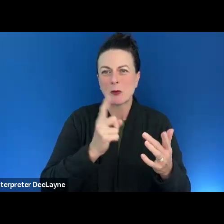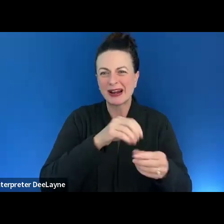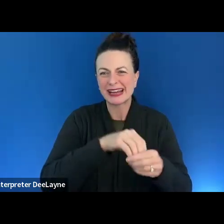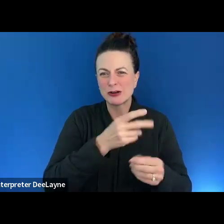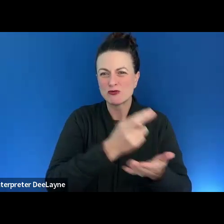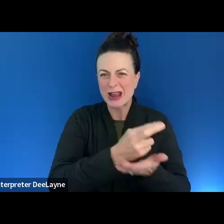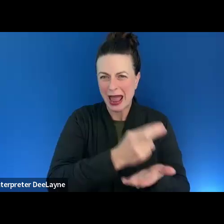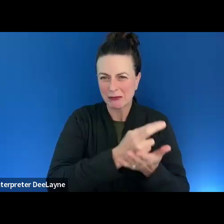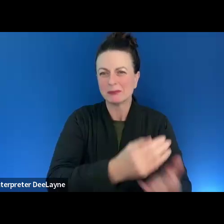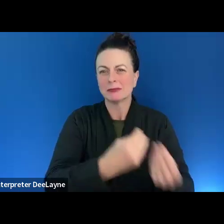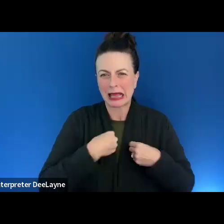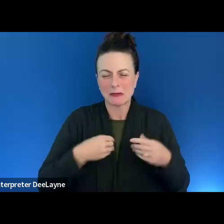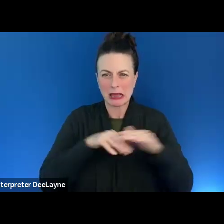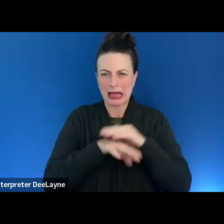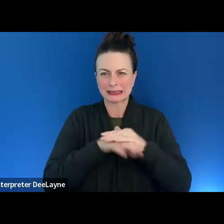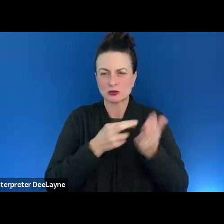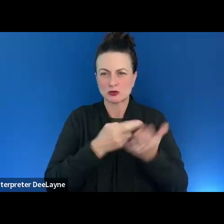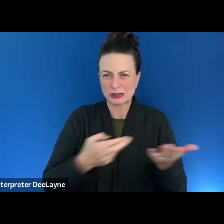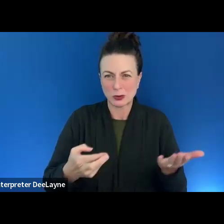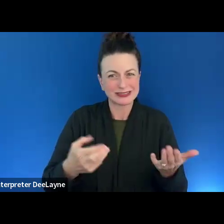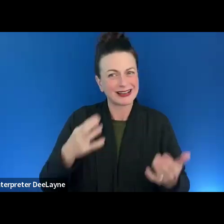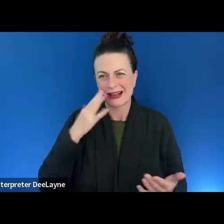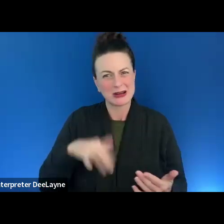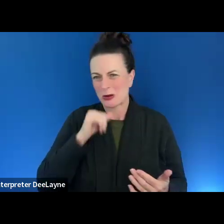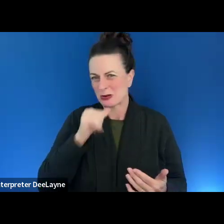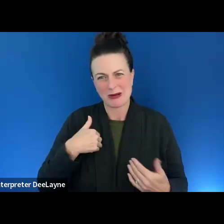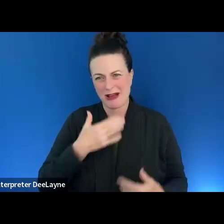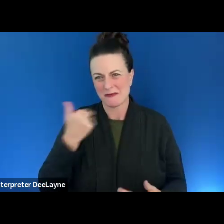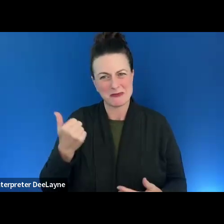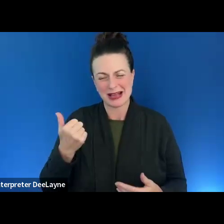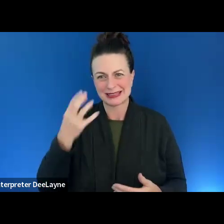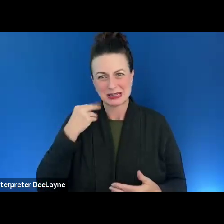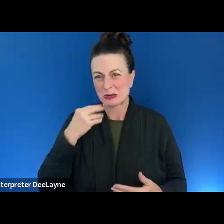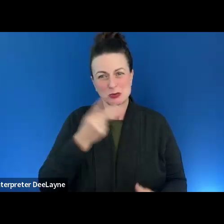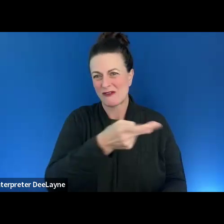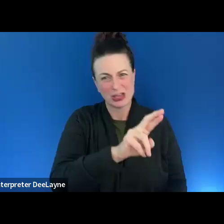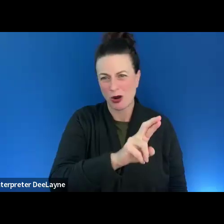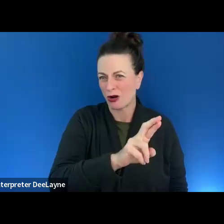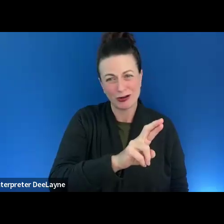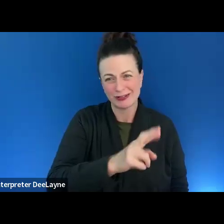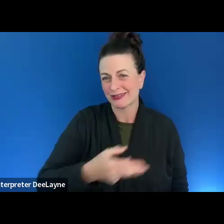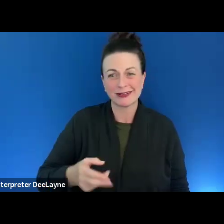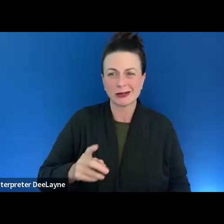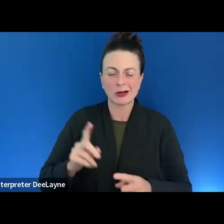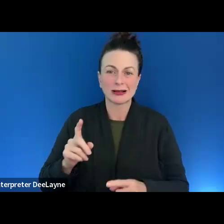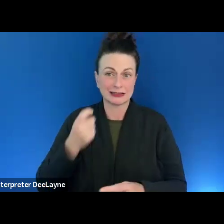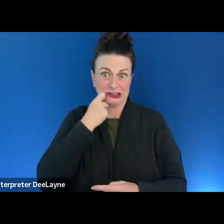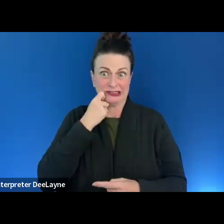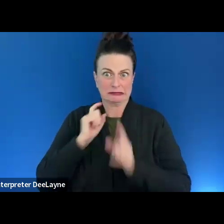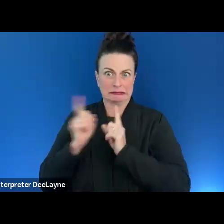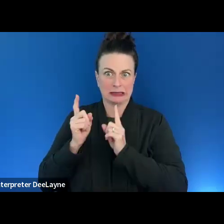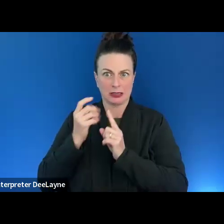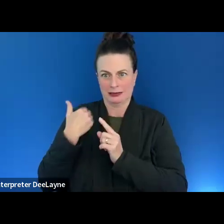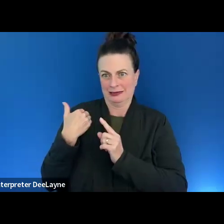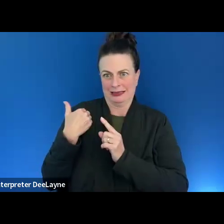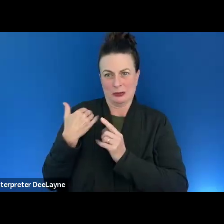to resources. I know a lot of individuals don't always have the best experiences with Voc Rehab. We were actually just on a conversation earlier today